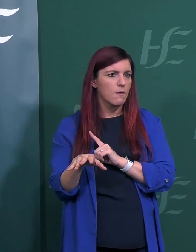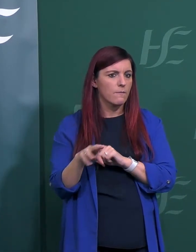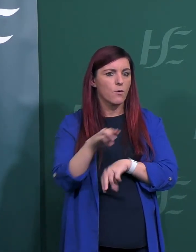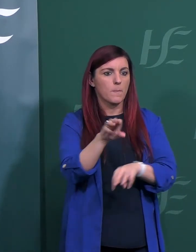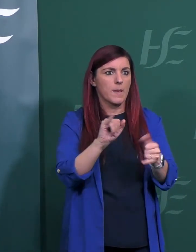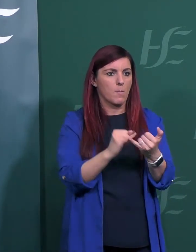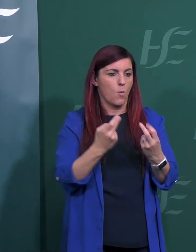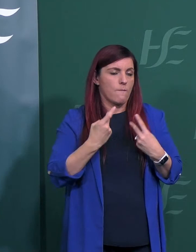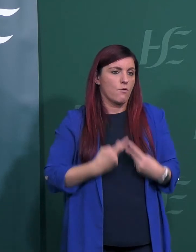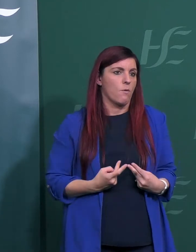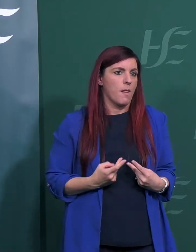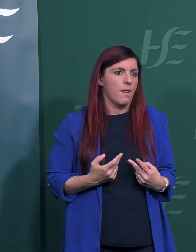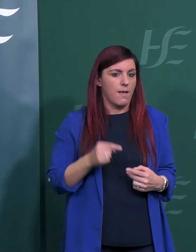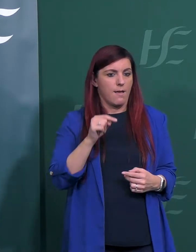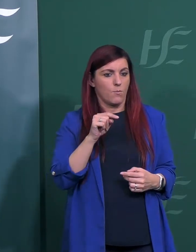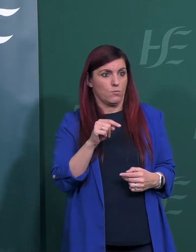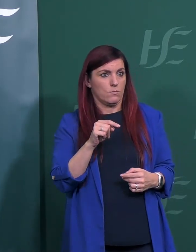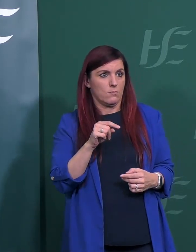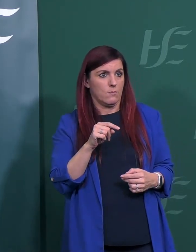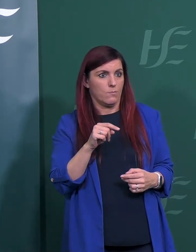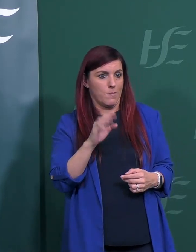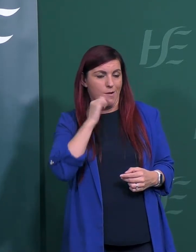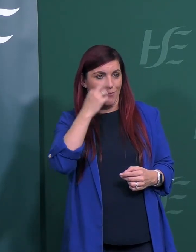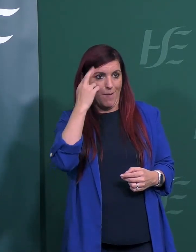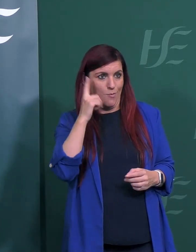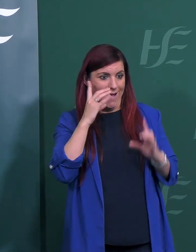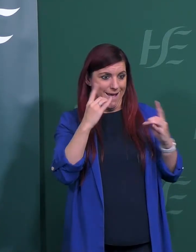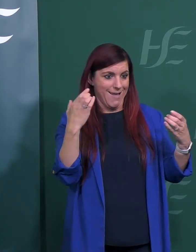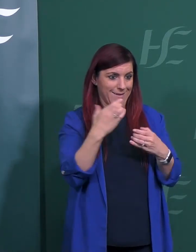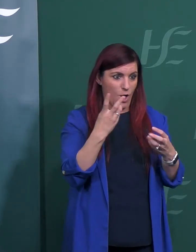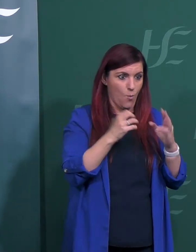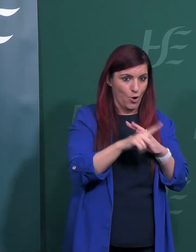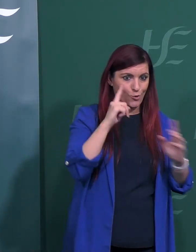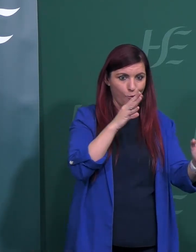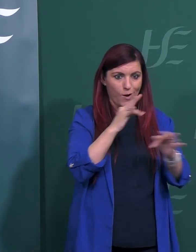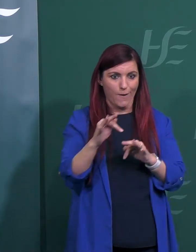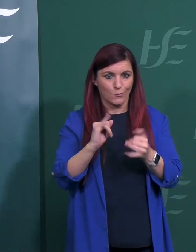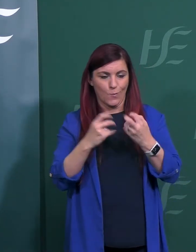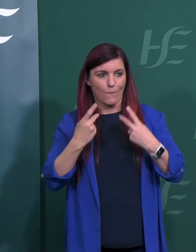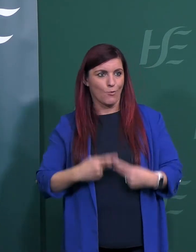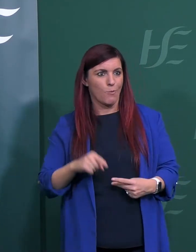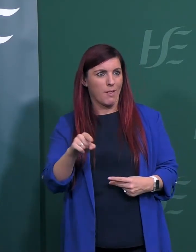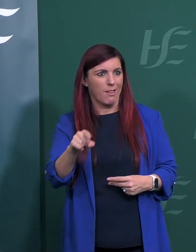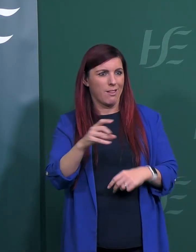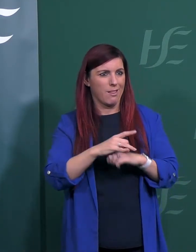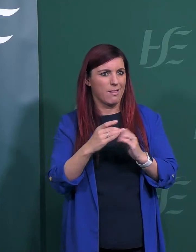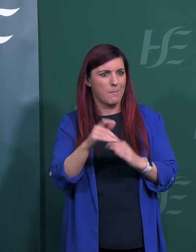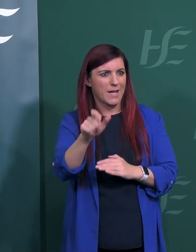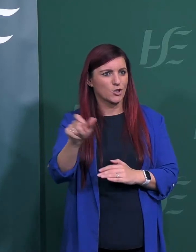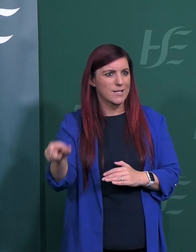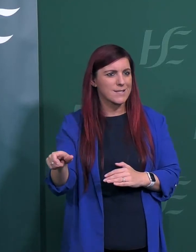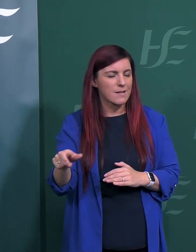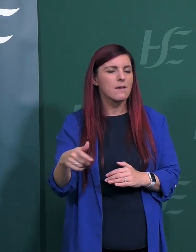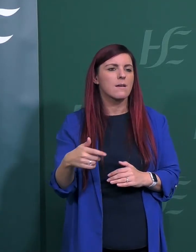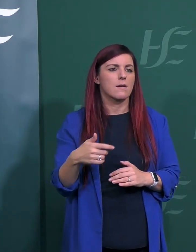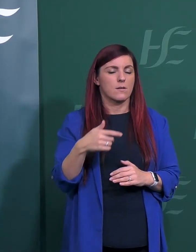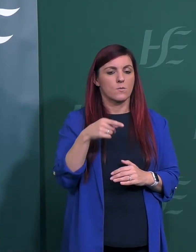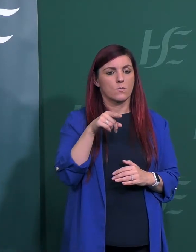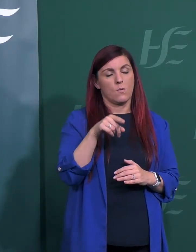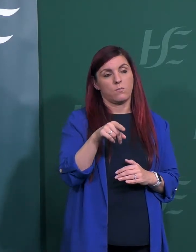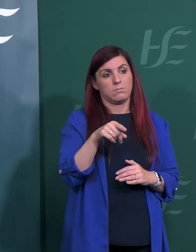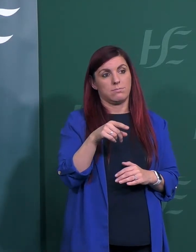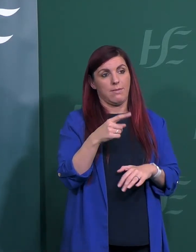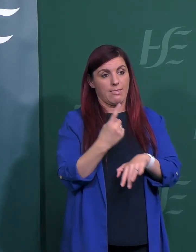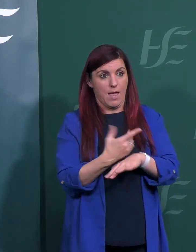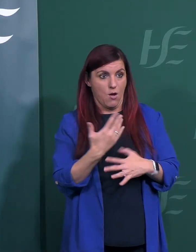who are vulnerable, which are our healthcare workers, our patients as well. And it is early to say, but